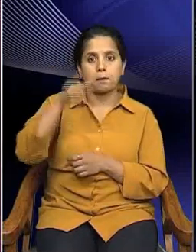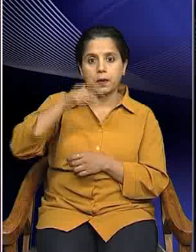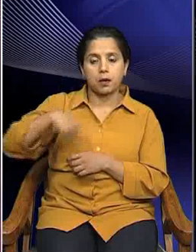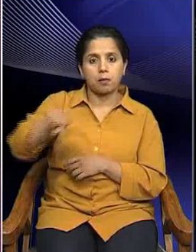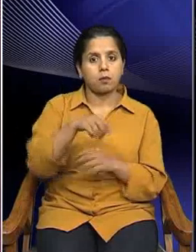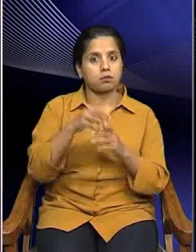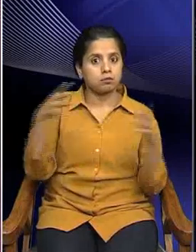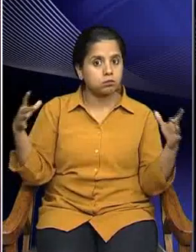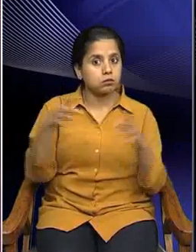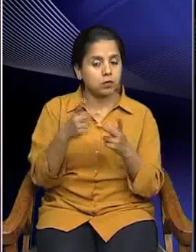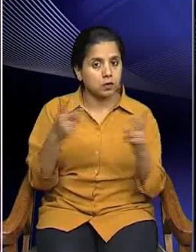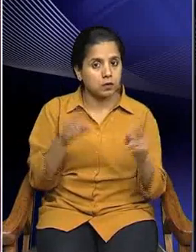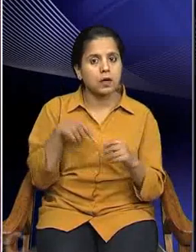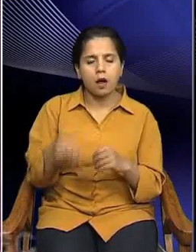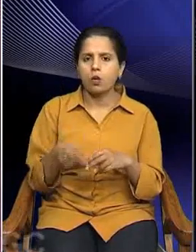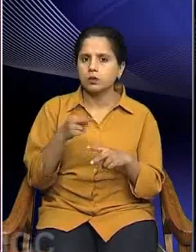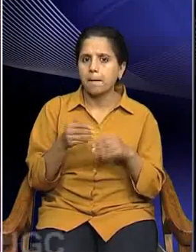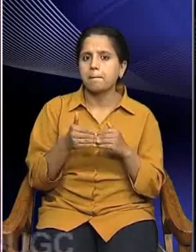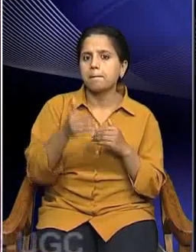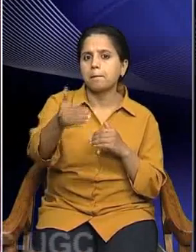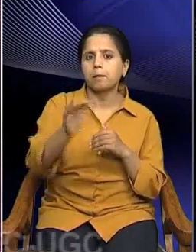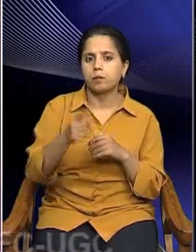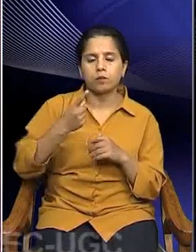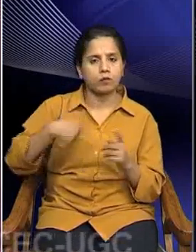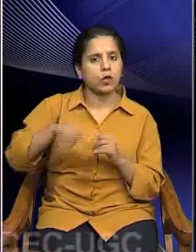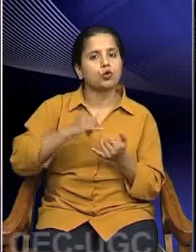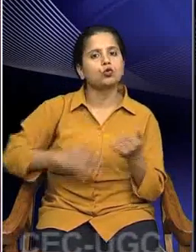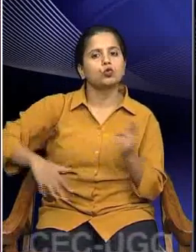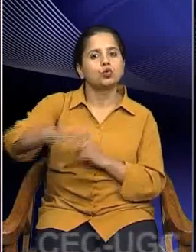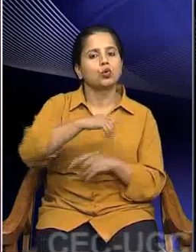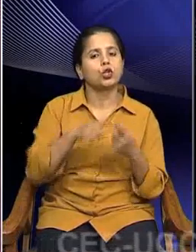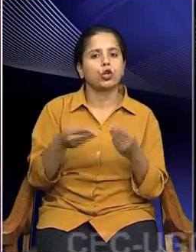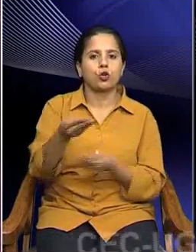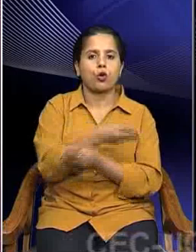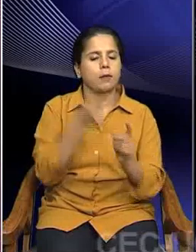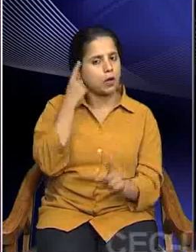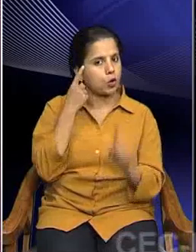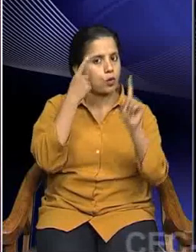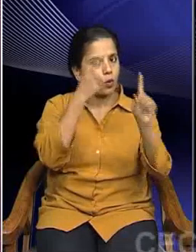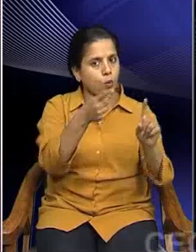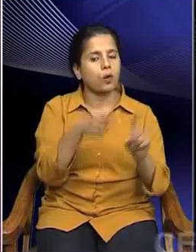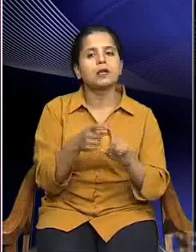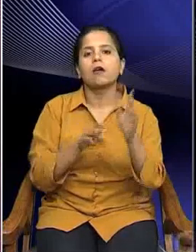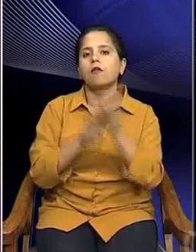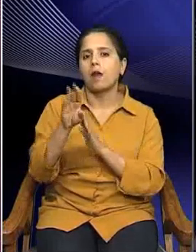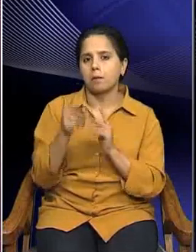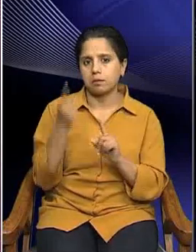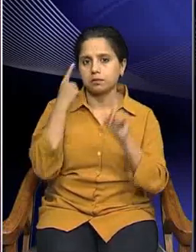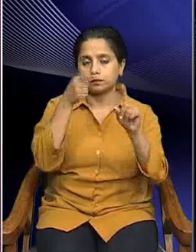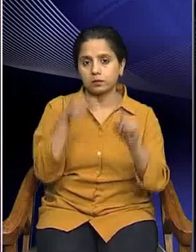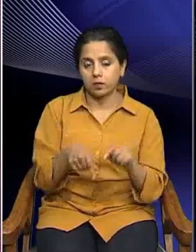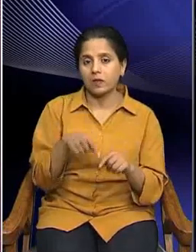sizes are consistent with our socio-economic development goals, and therefore